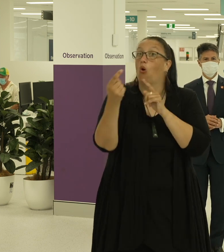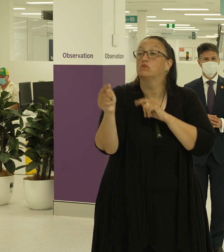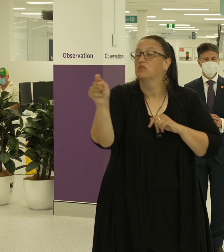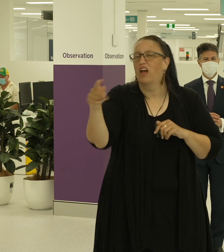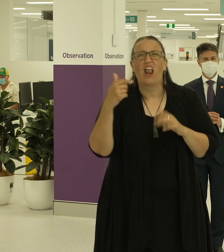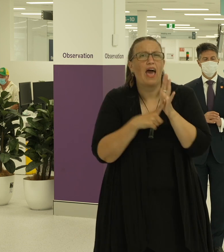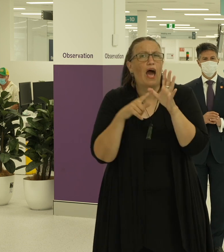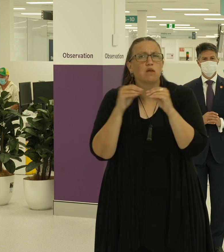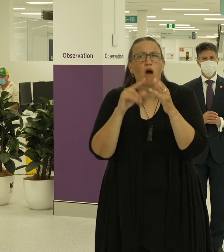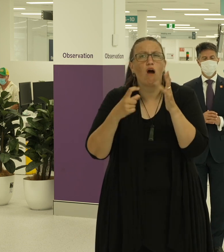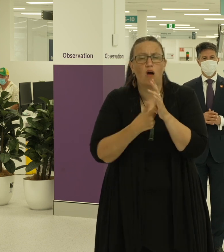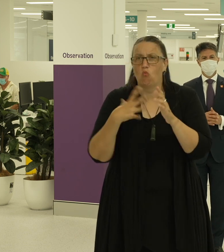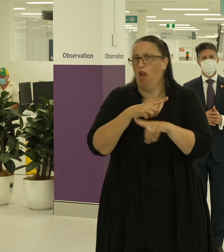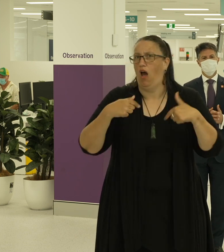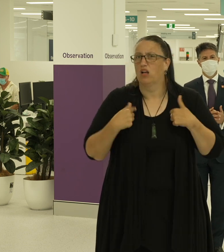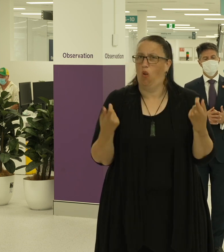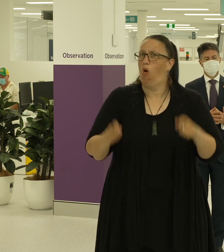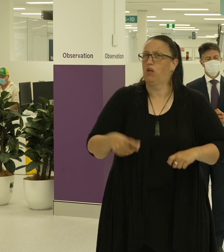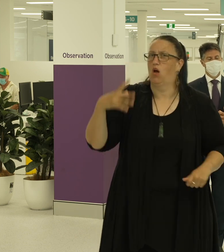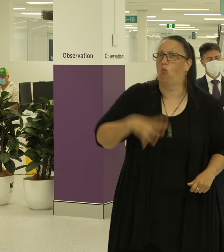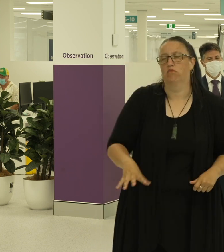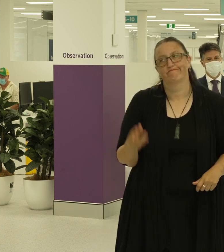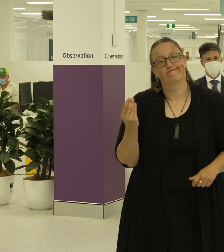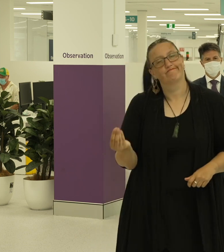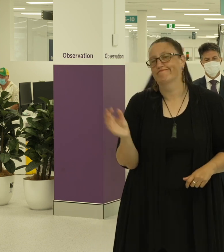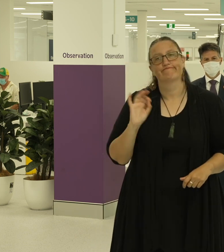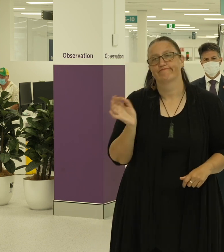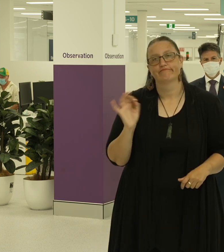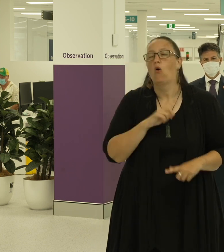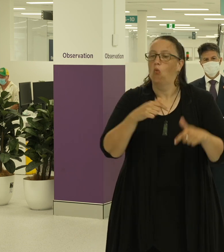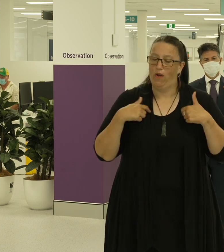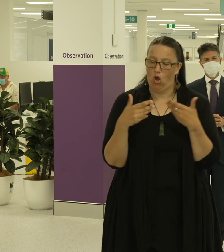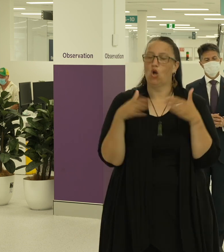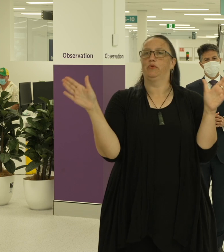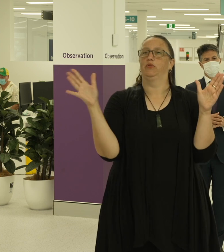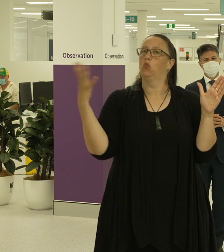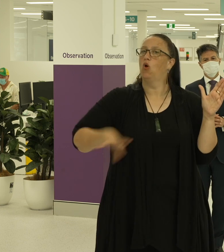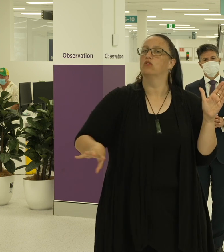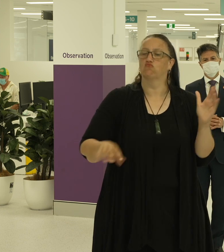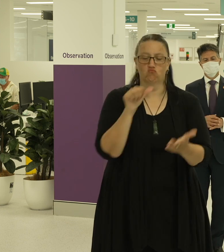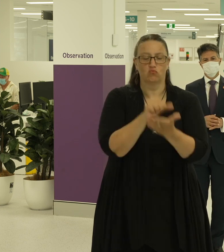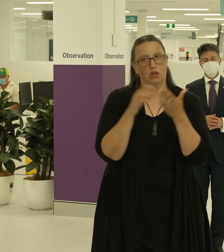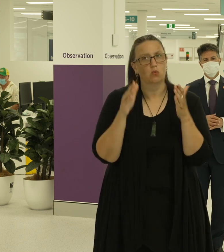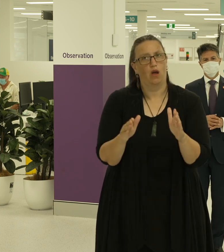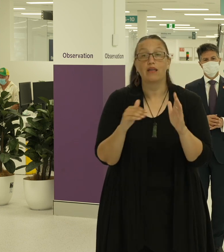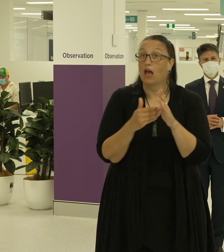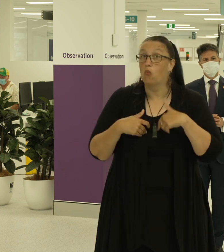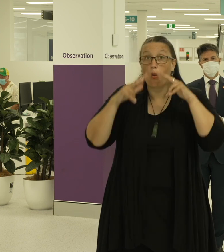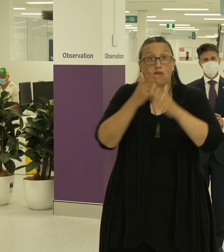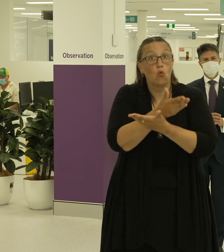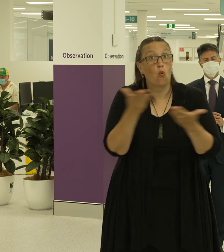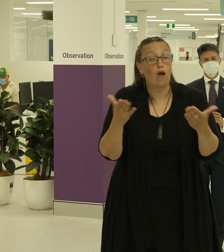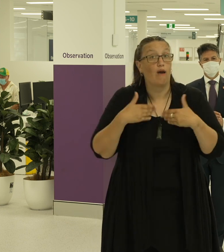states. This is the right approach. It's proven to be correct, and we can now be in a position where we're looking after people's healthcare. We